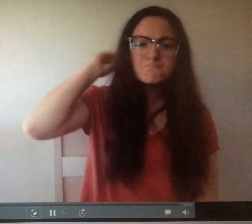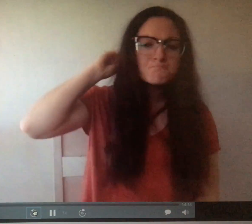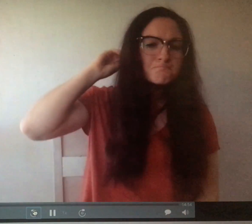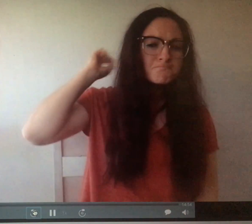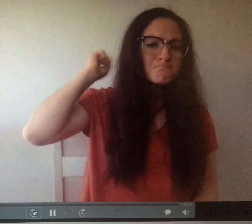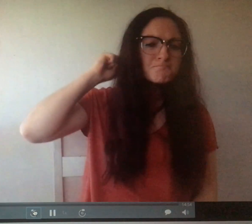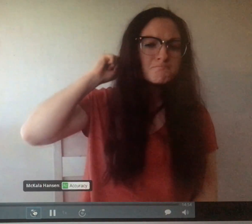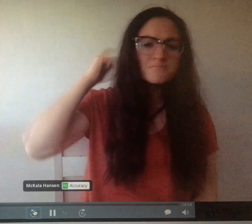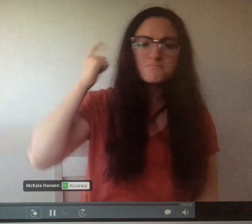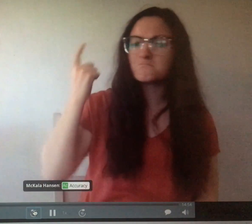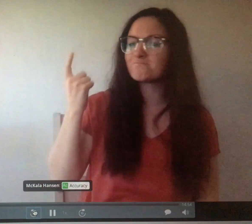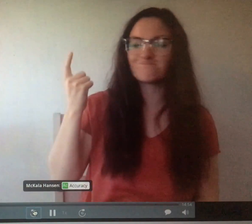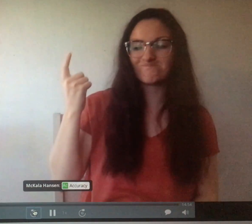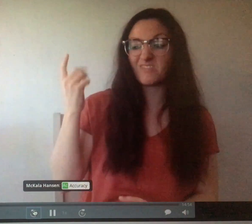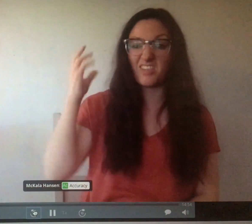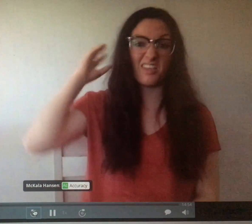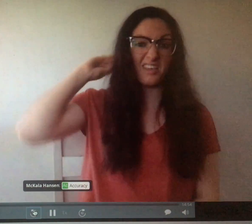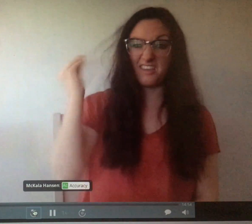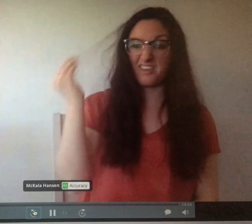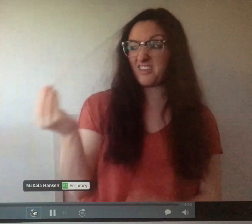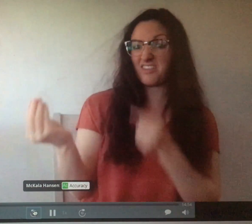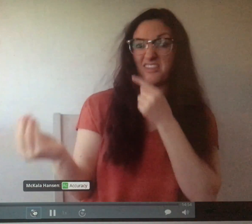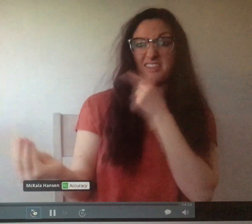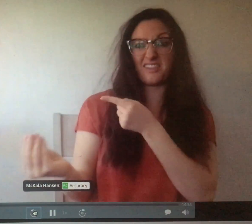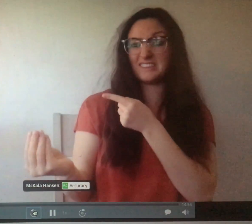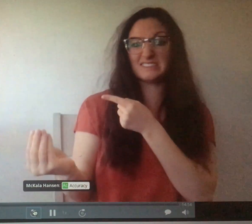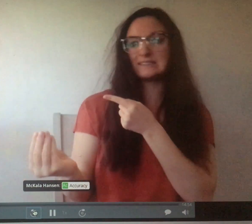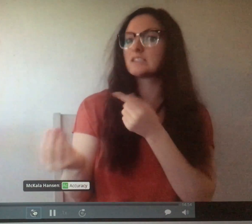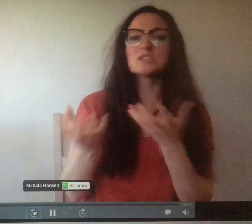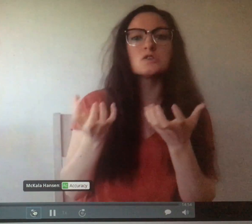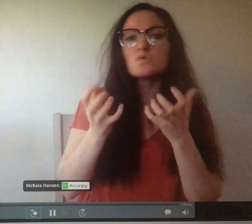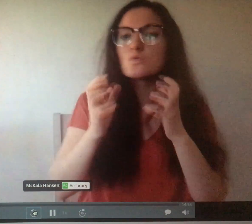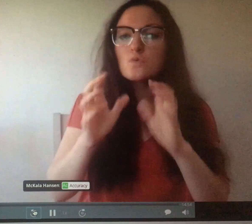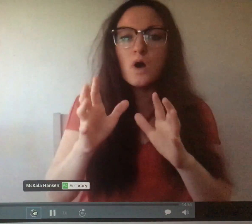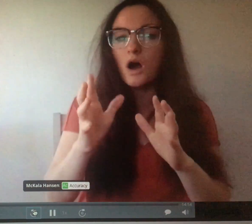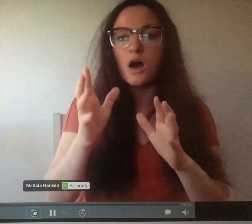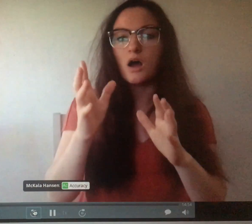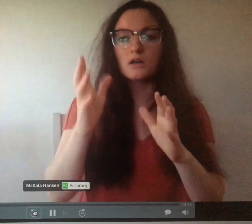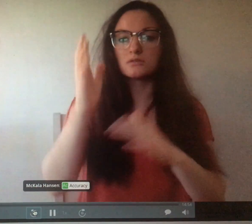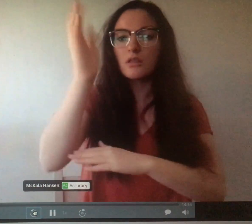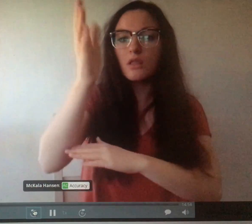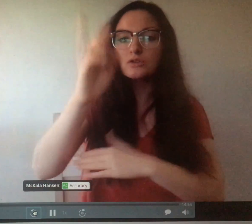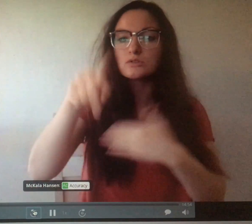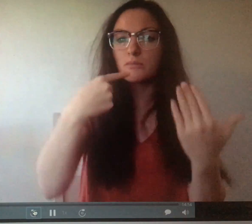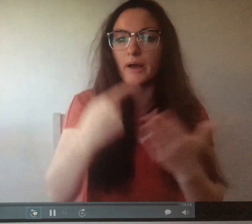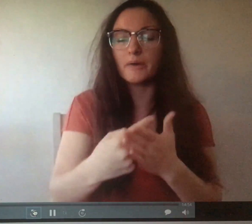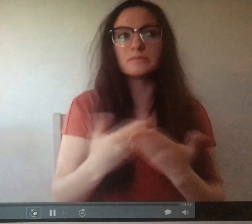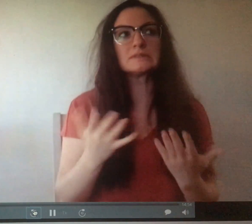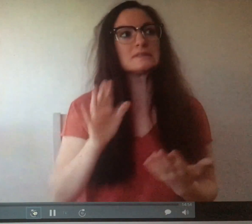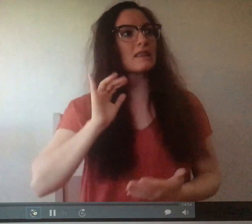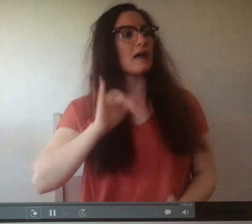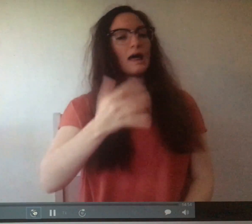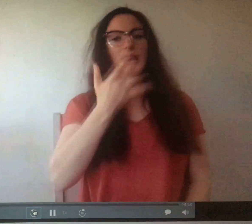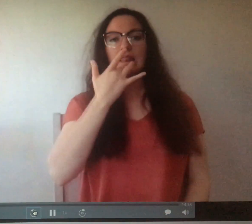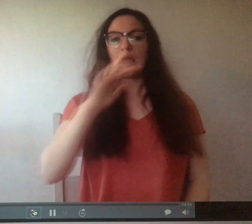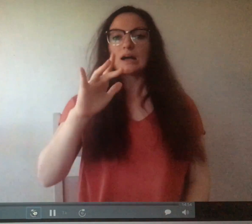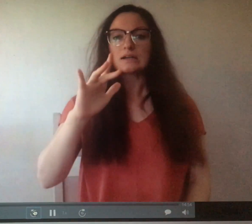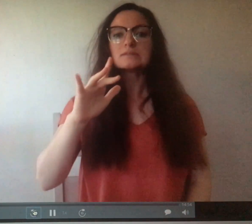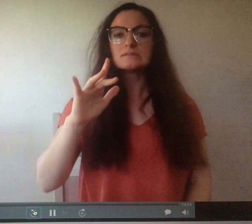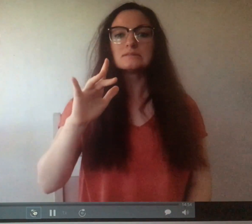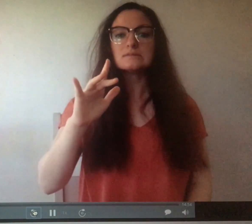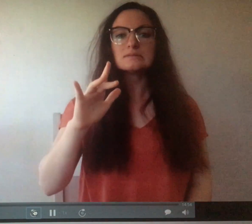And unfortunately, that hope ran out. Because I'm going to give a lecture today that basically is the toughest one I've ever had to